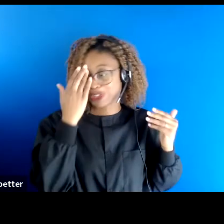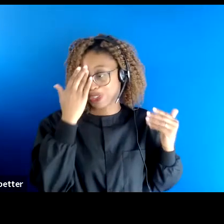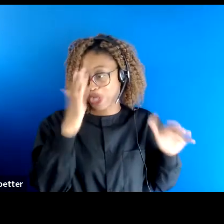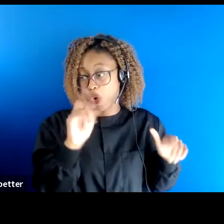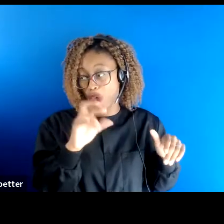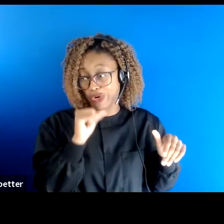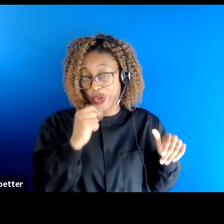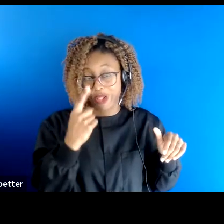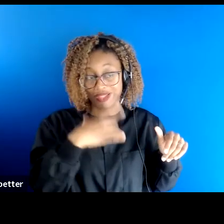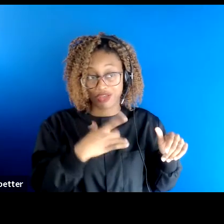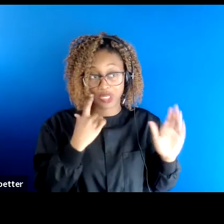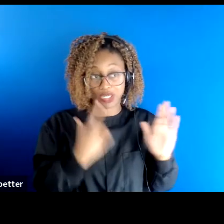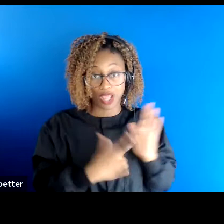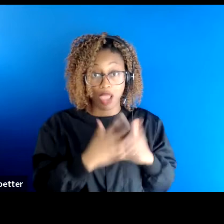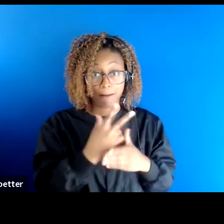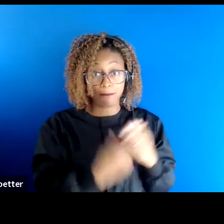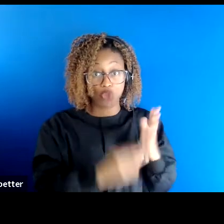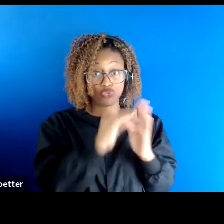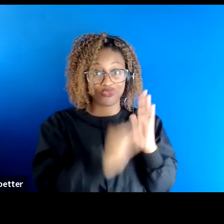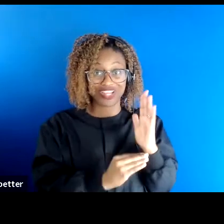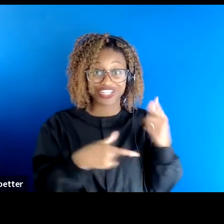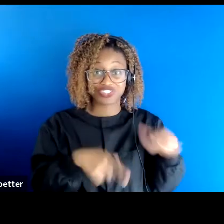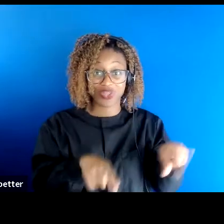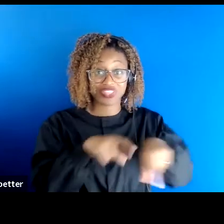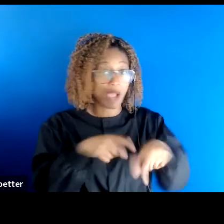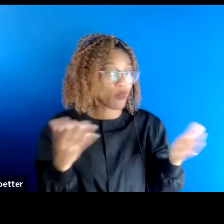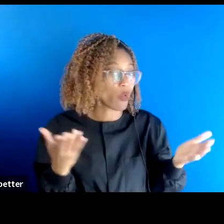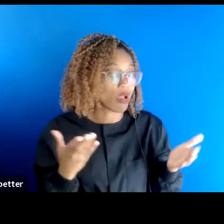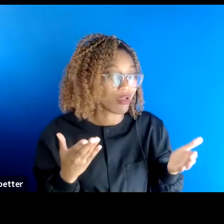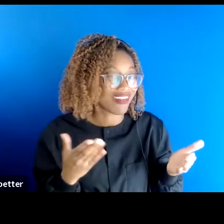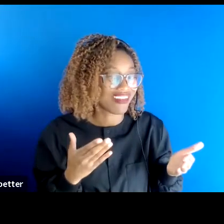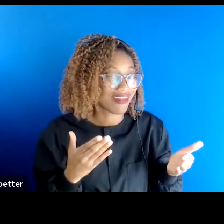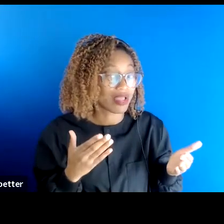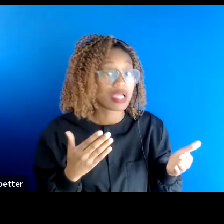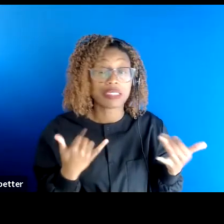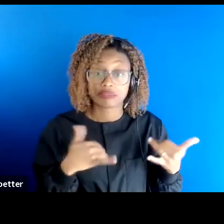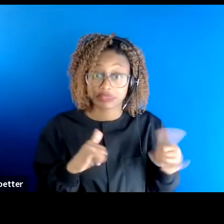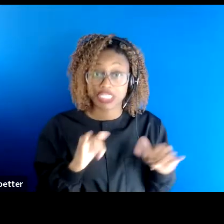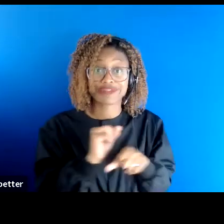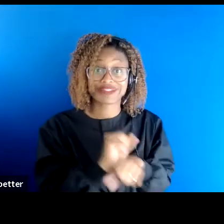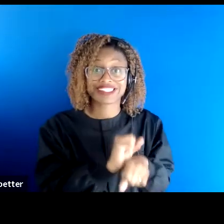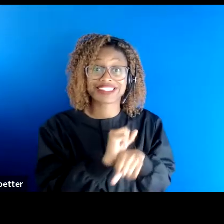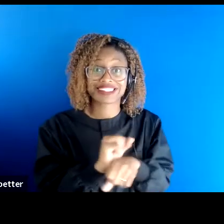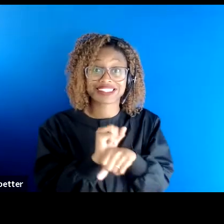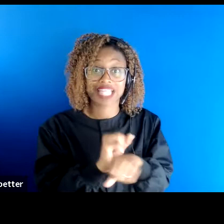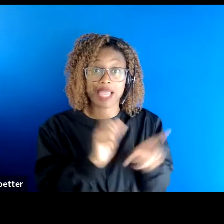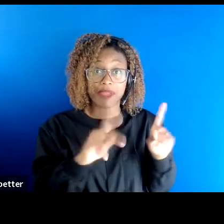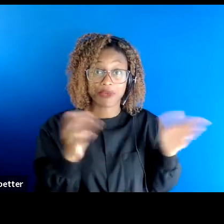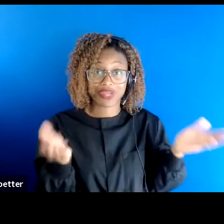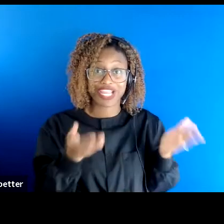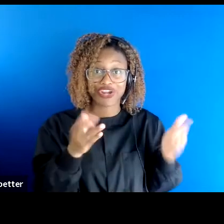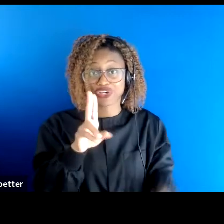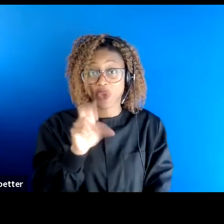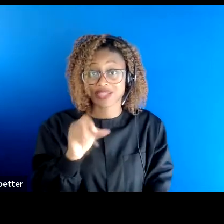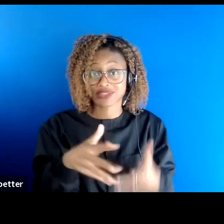both the Constitution and the Bill of Rights were written during a time where there was still enslaved people in this country.